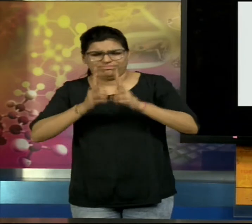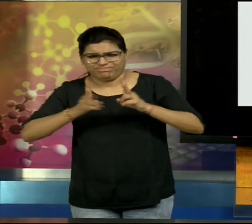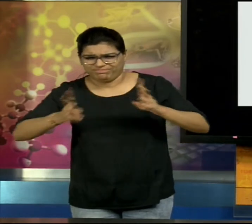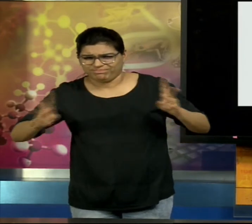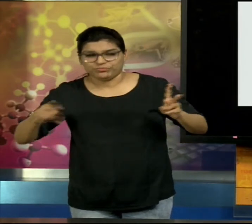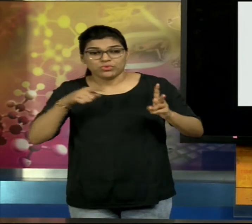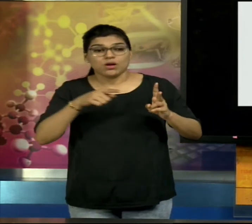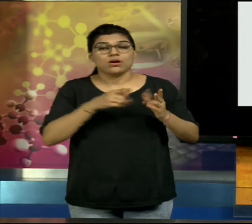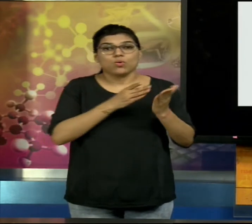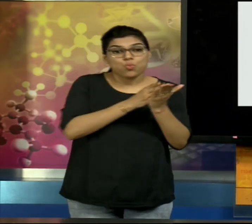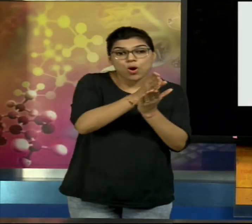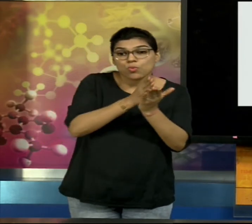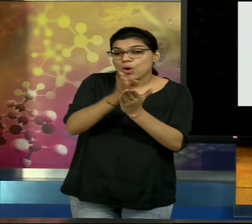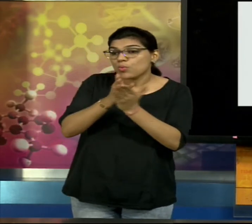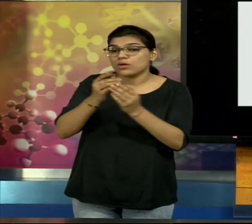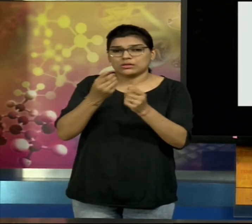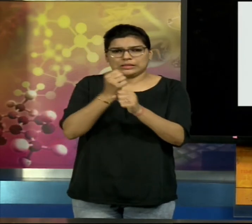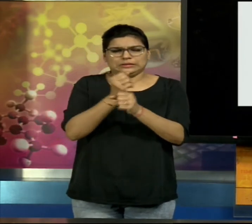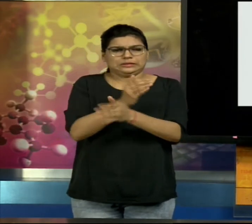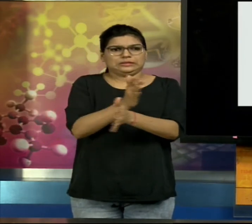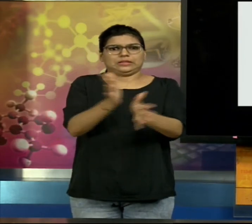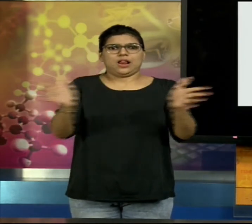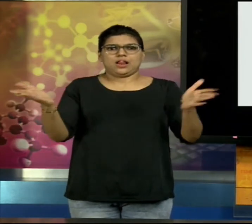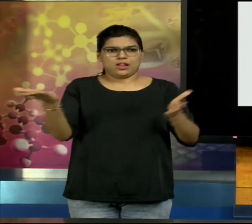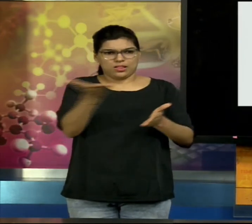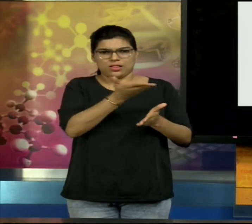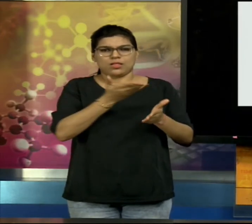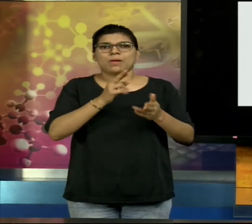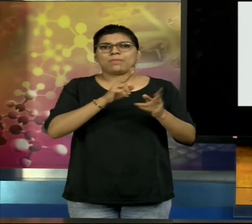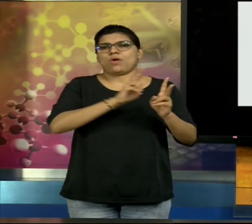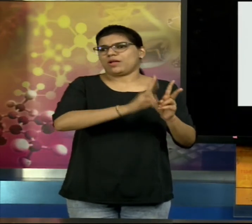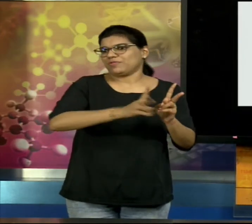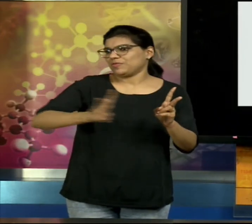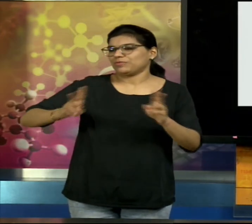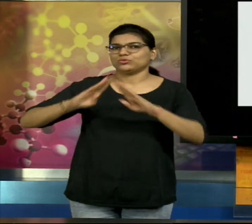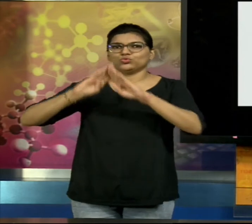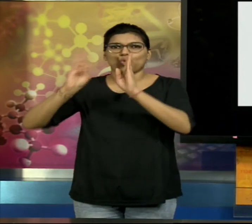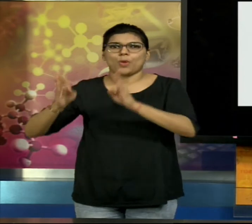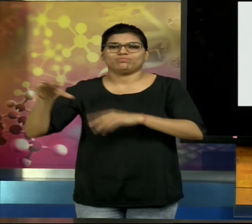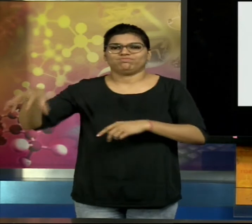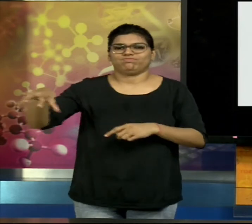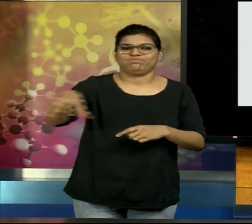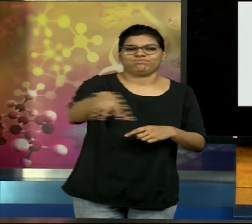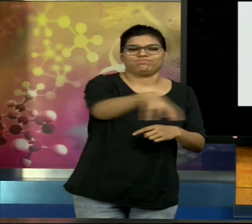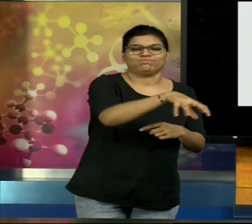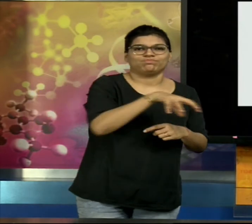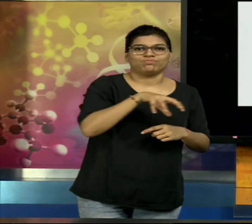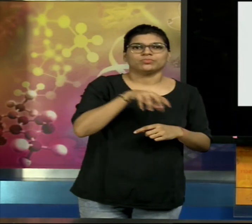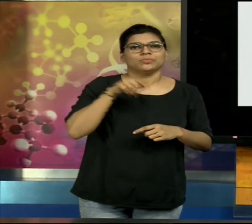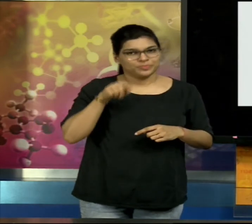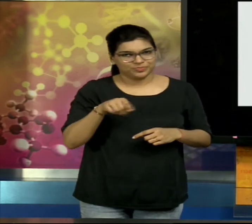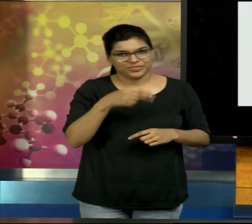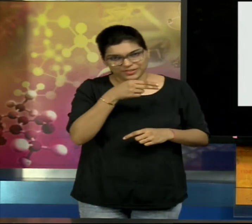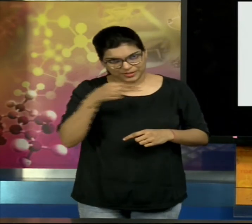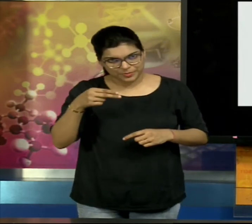for different items which we can use generally at our home or for our own